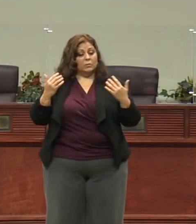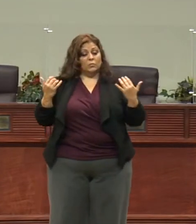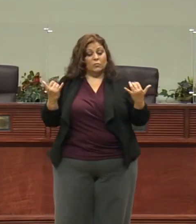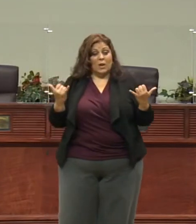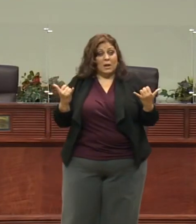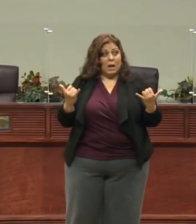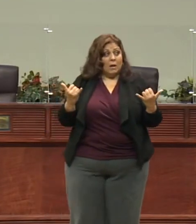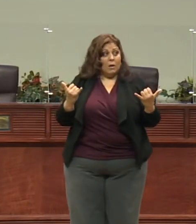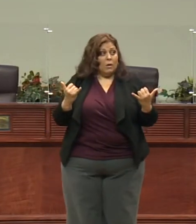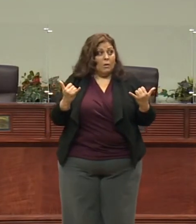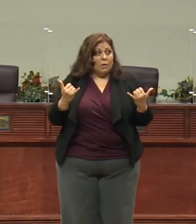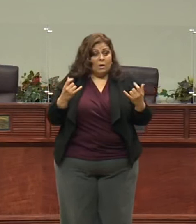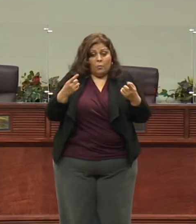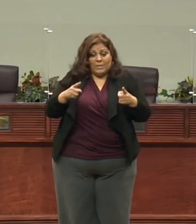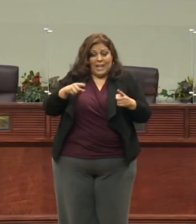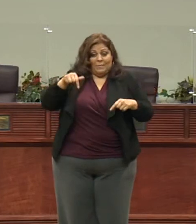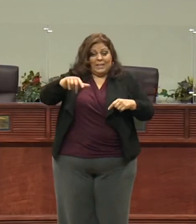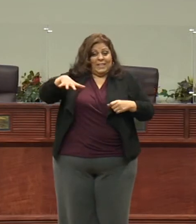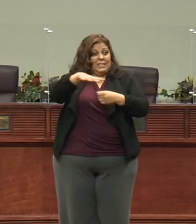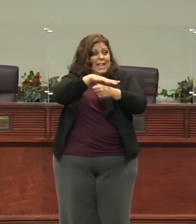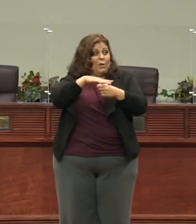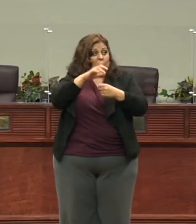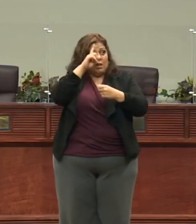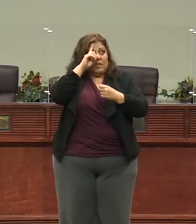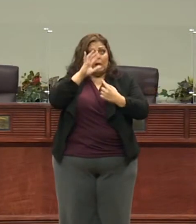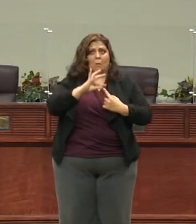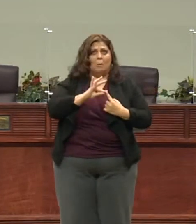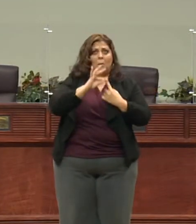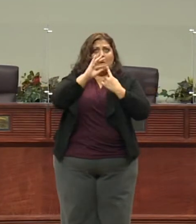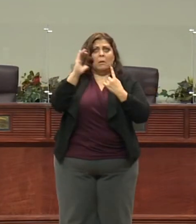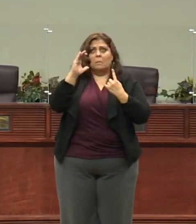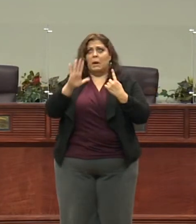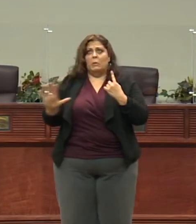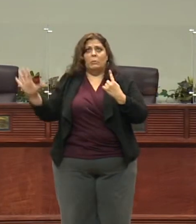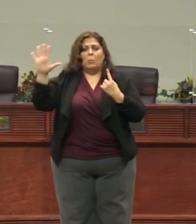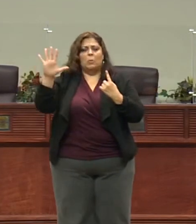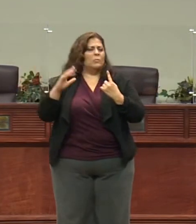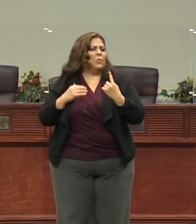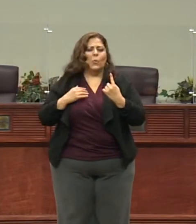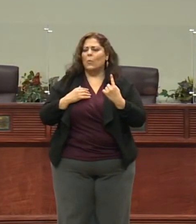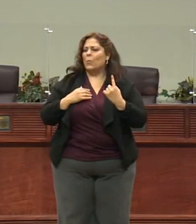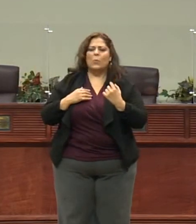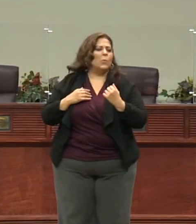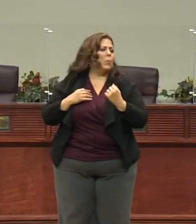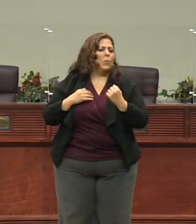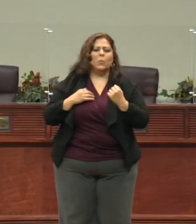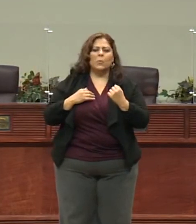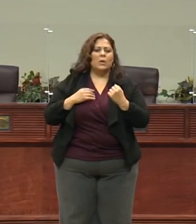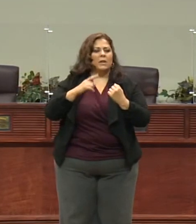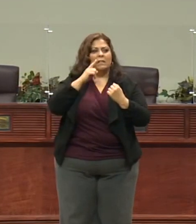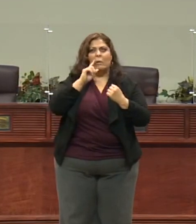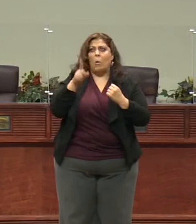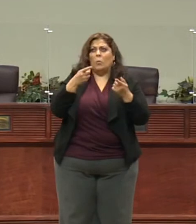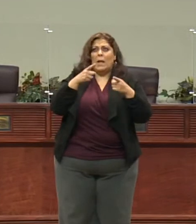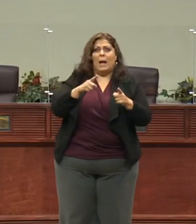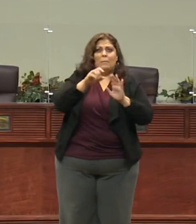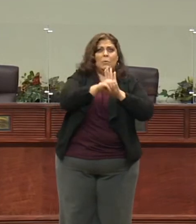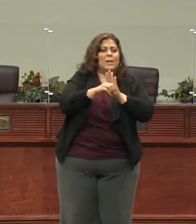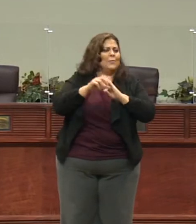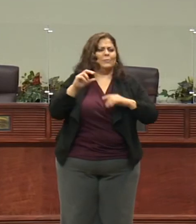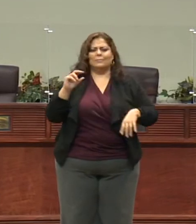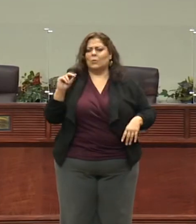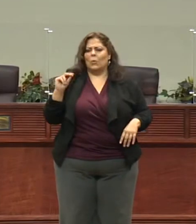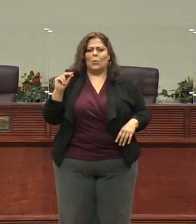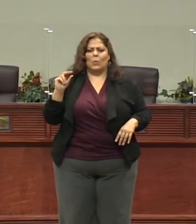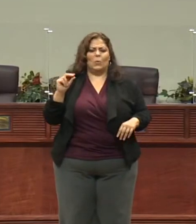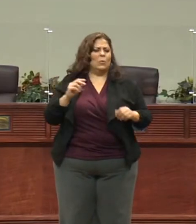not unique to Orange County, Orlando, the state of Florida. It's happening